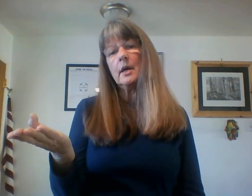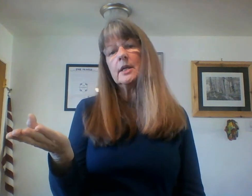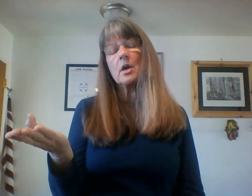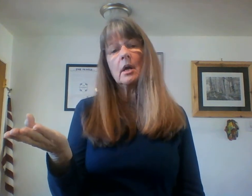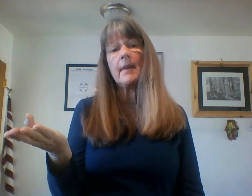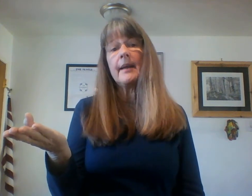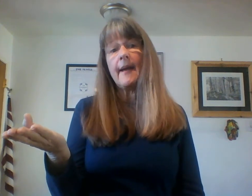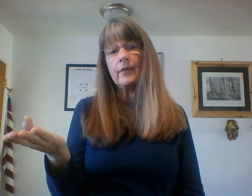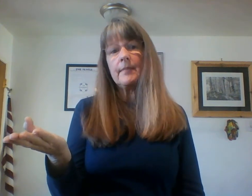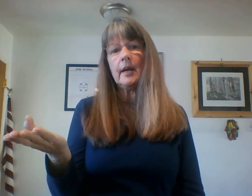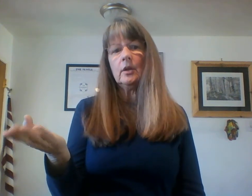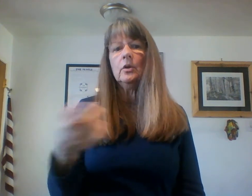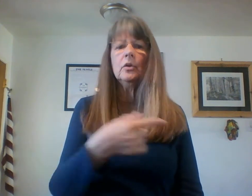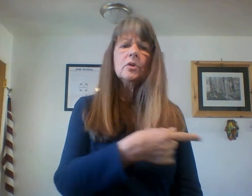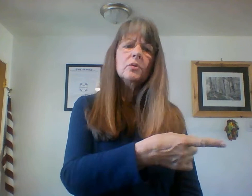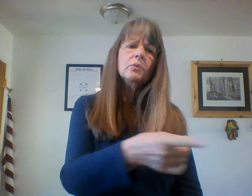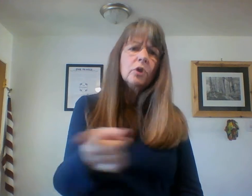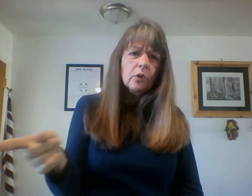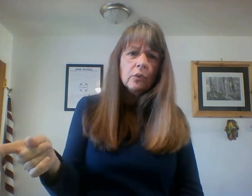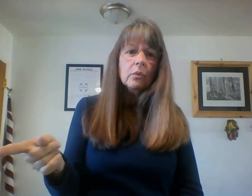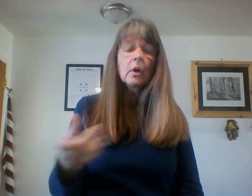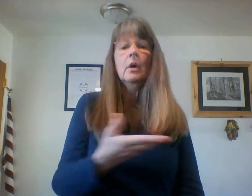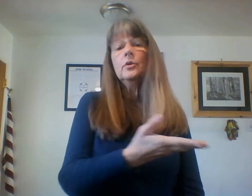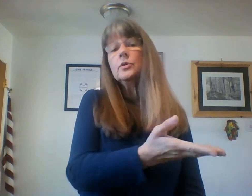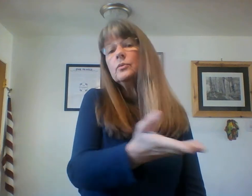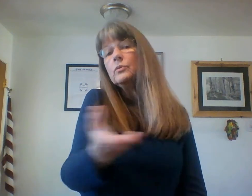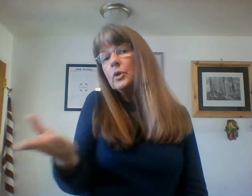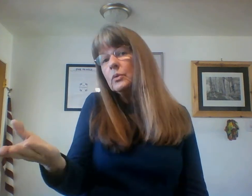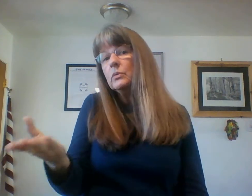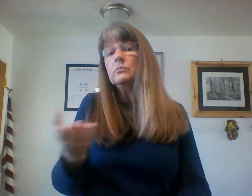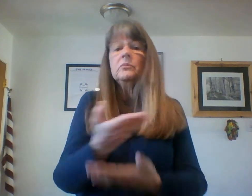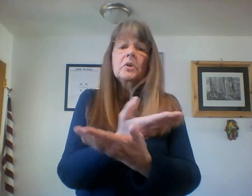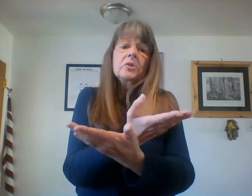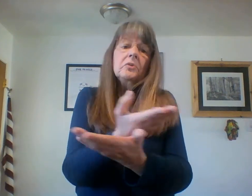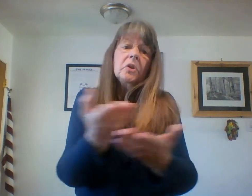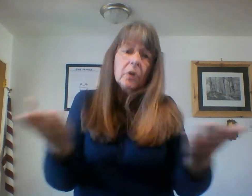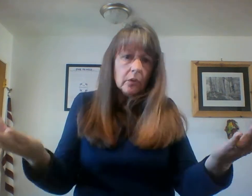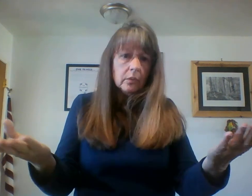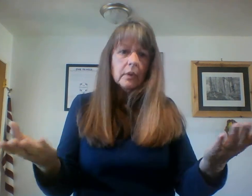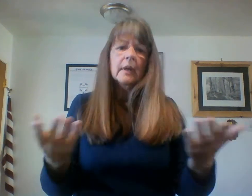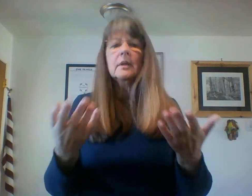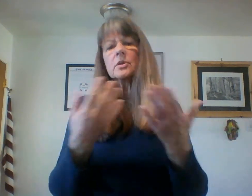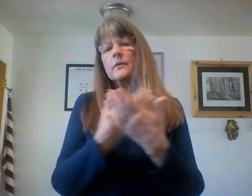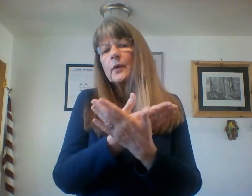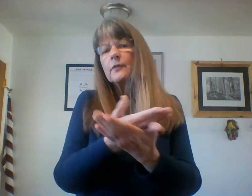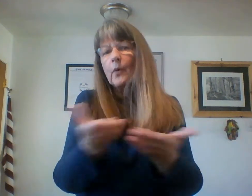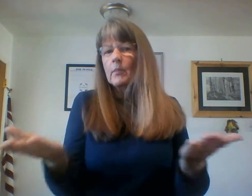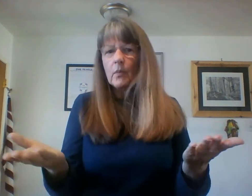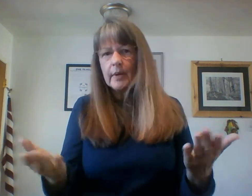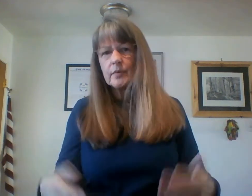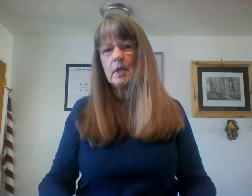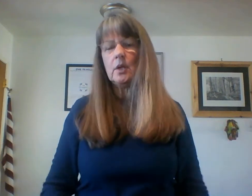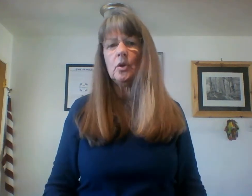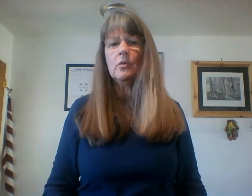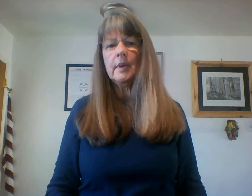he's talking about everybody. You could do you. You could do you. You could do you. This is a very formal way of saying you, but